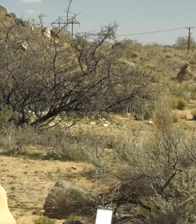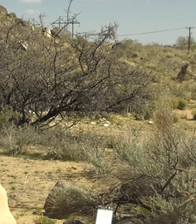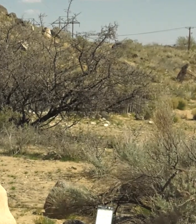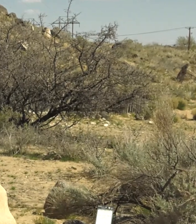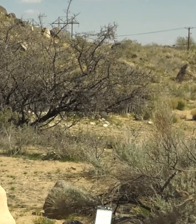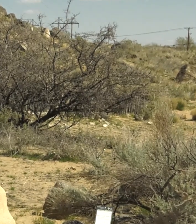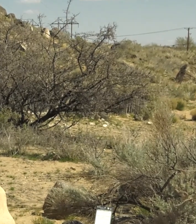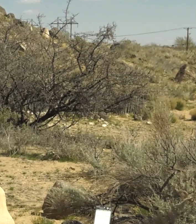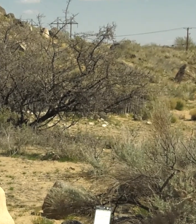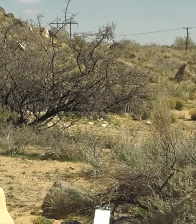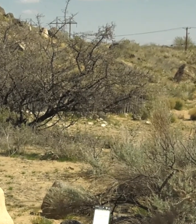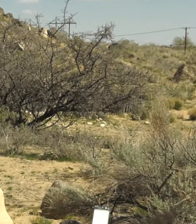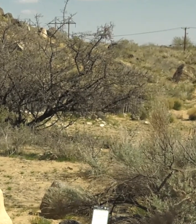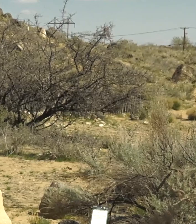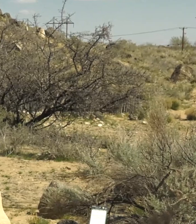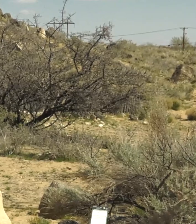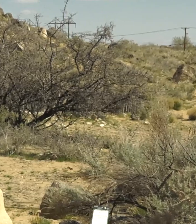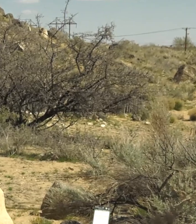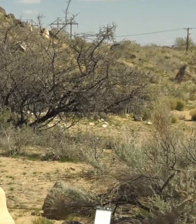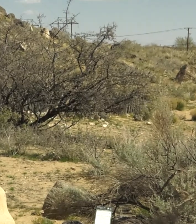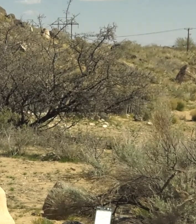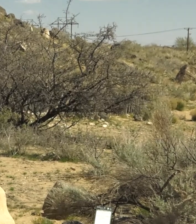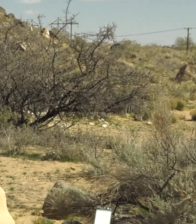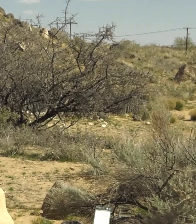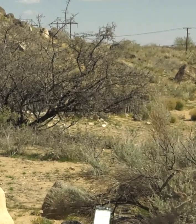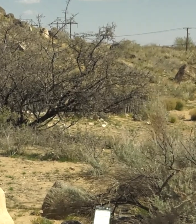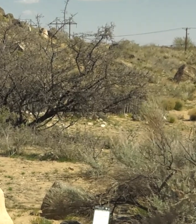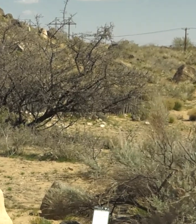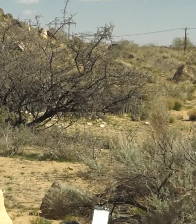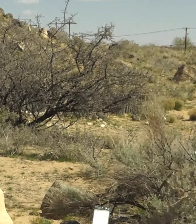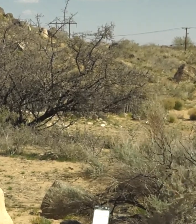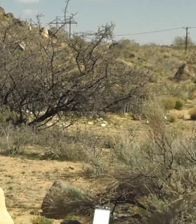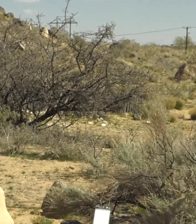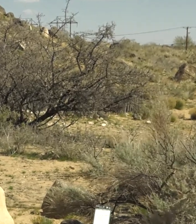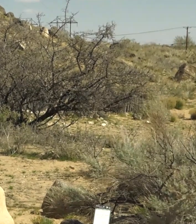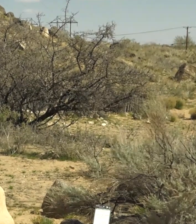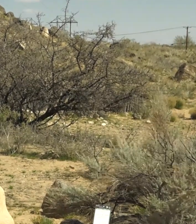Okay, all right, great. So we want to make sure that you're the point of today.